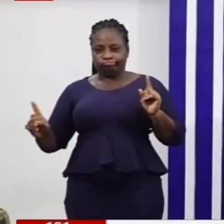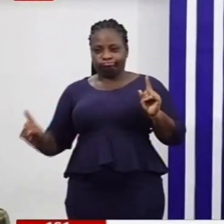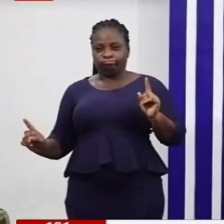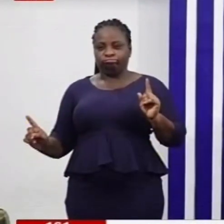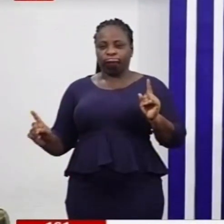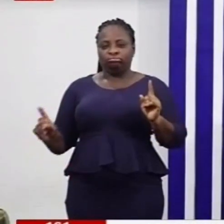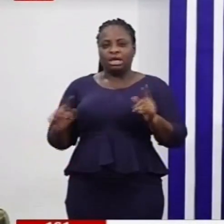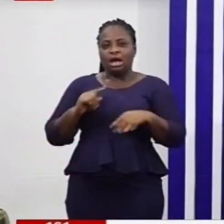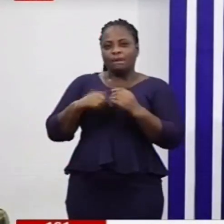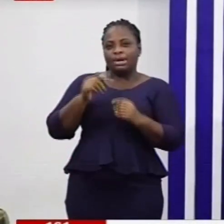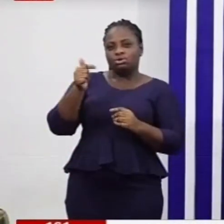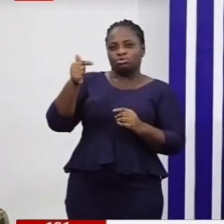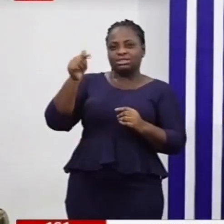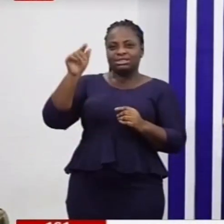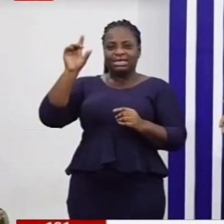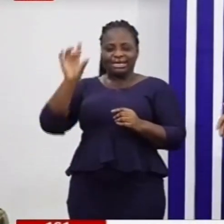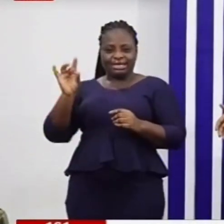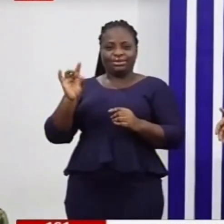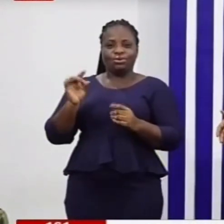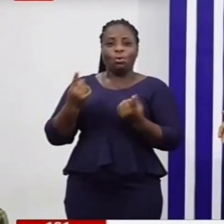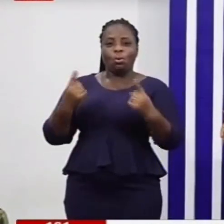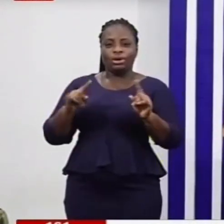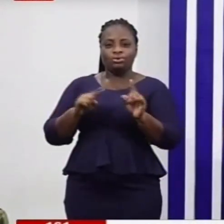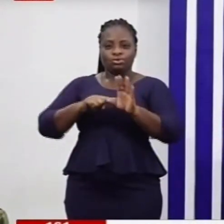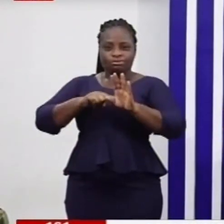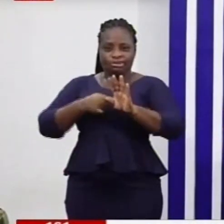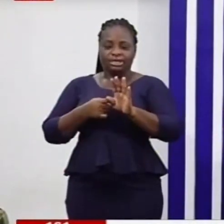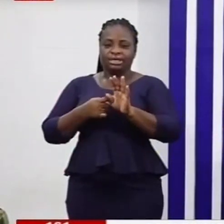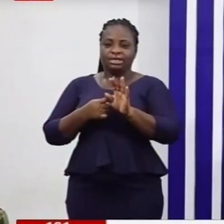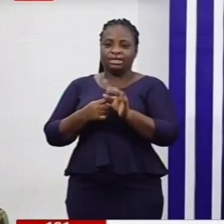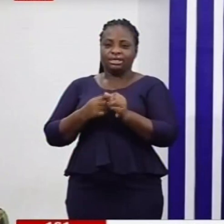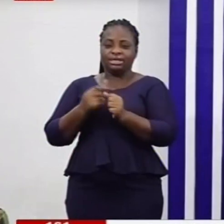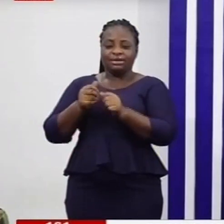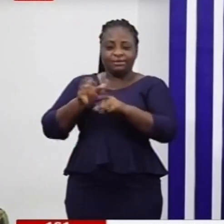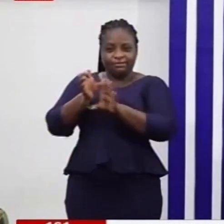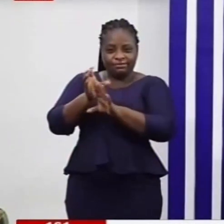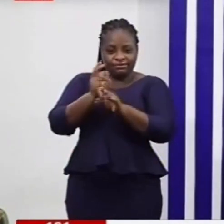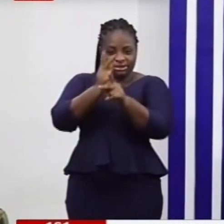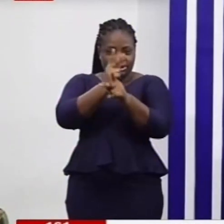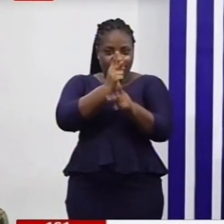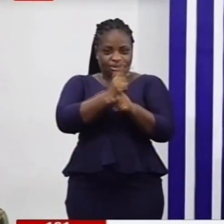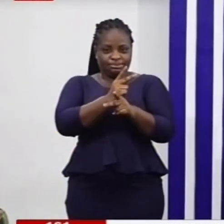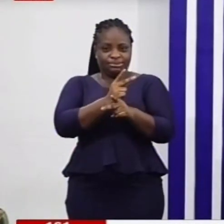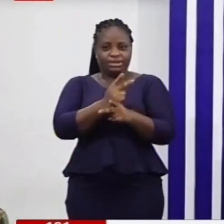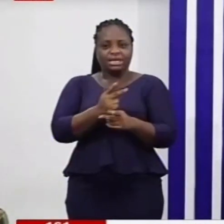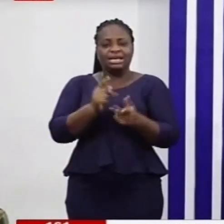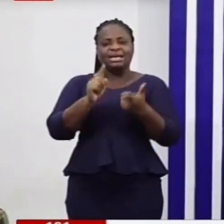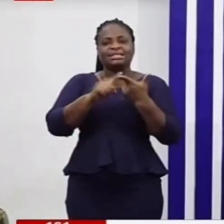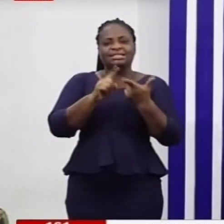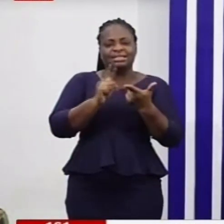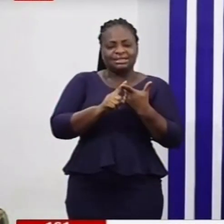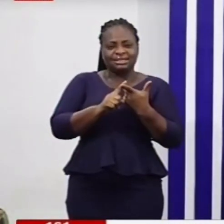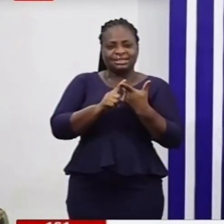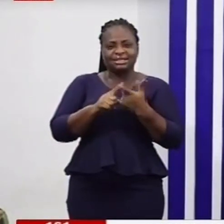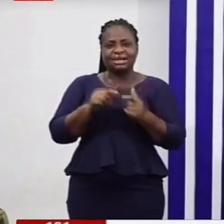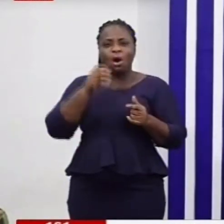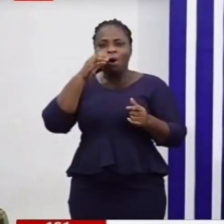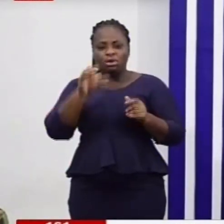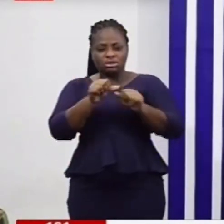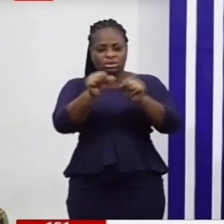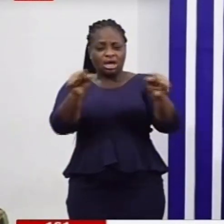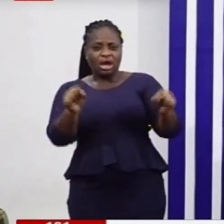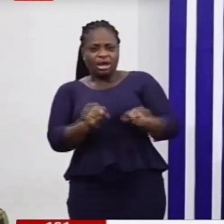to about the 28th when we started the mandatory quarantine process. And then the second part is that in the hotspot